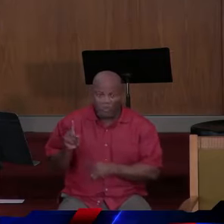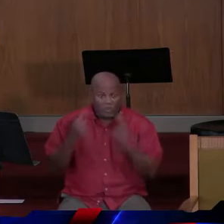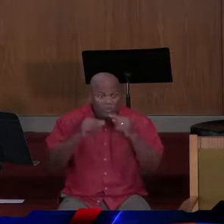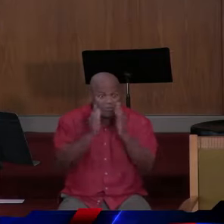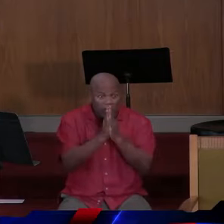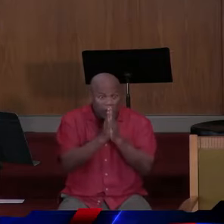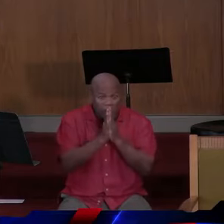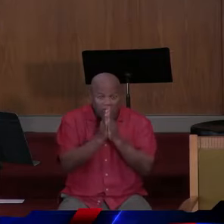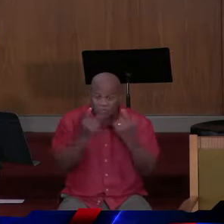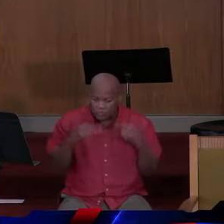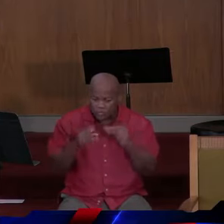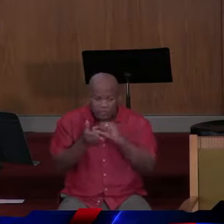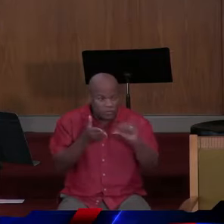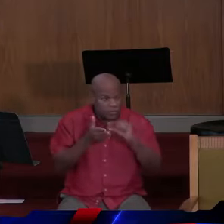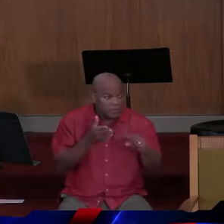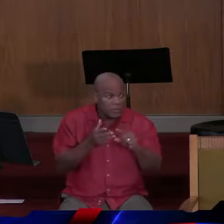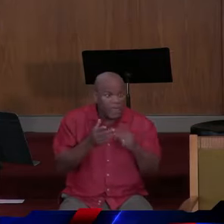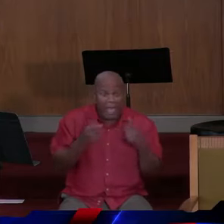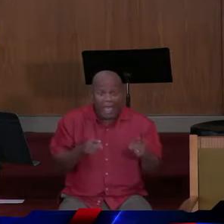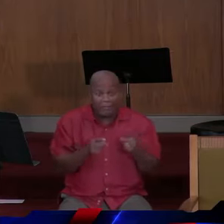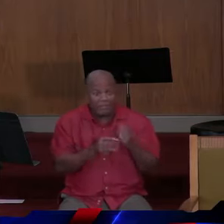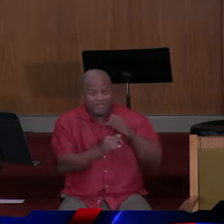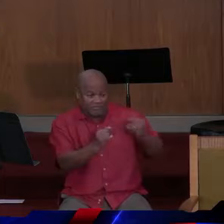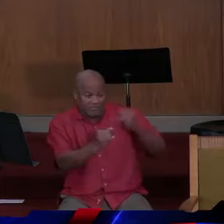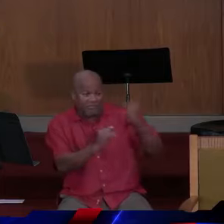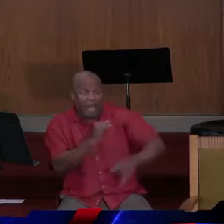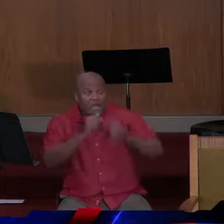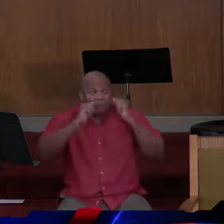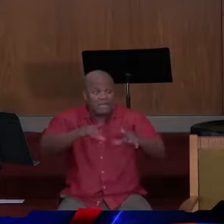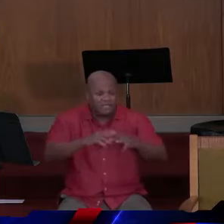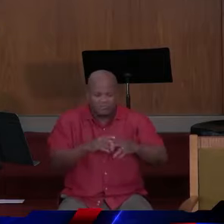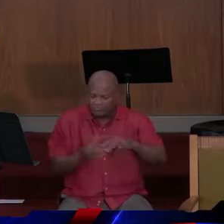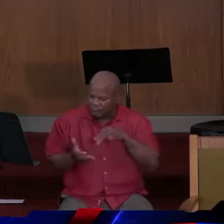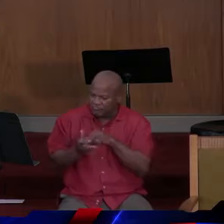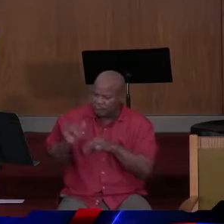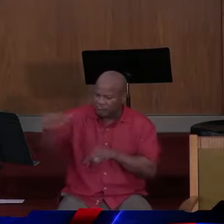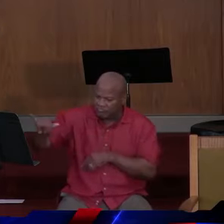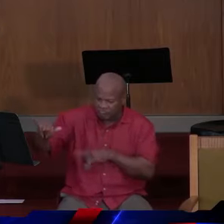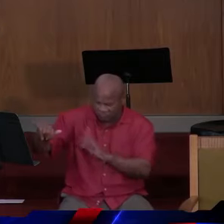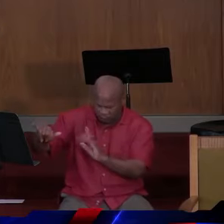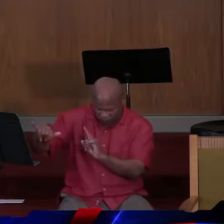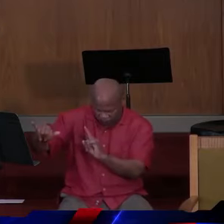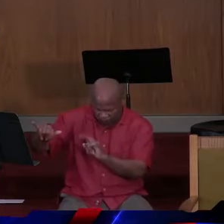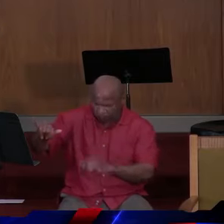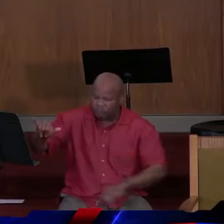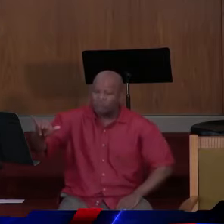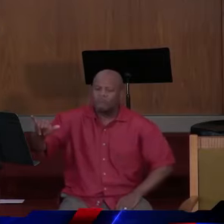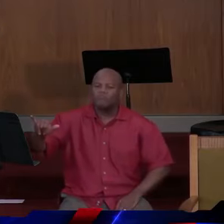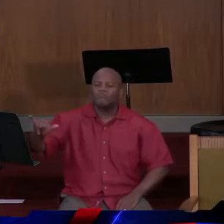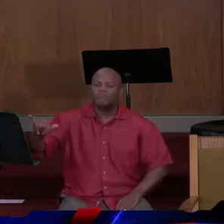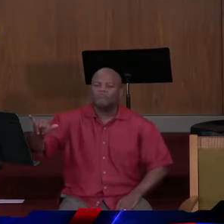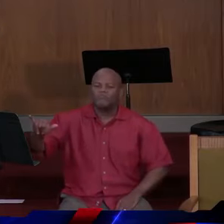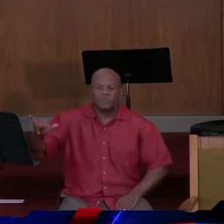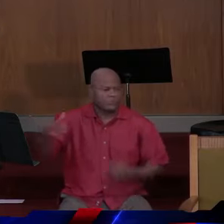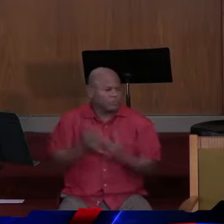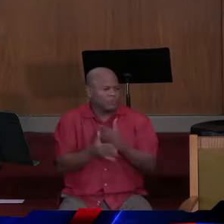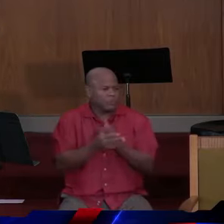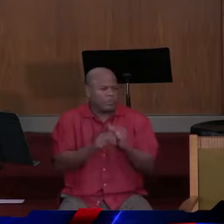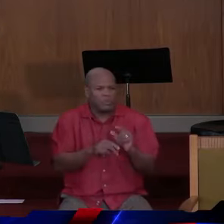in scripture, and you wasn't walking out without the final blessing. Somebody know what I'm talking about? Yes, sir. All this new church,